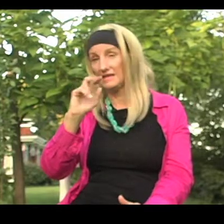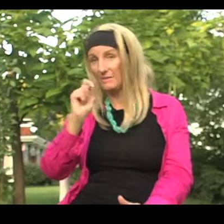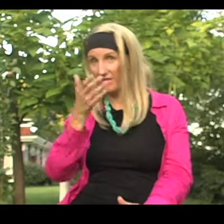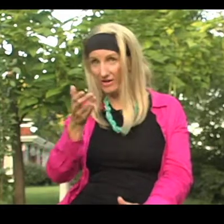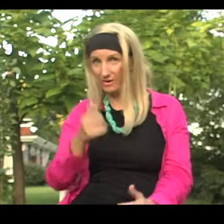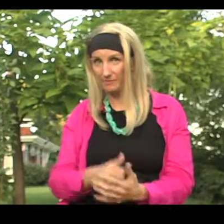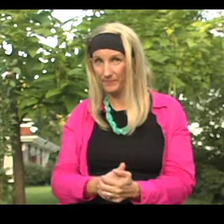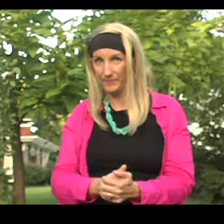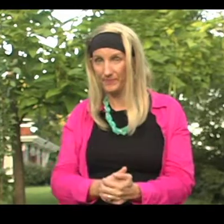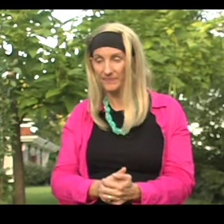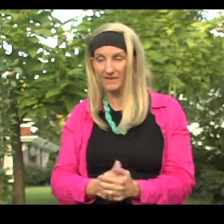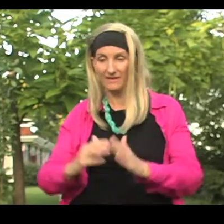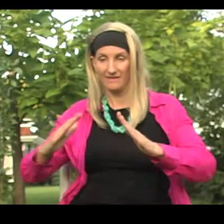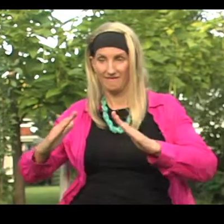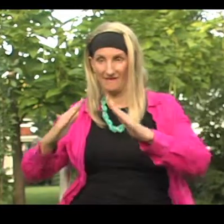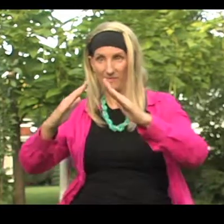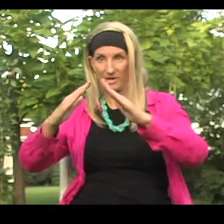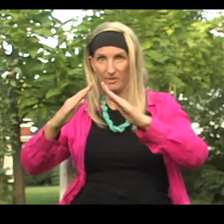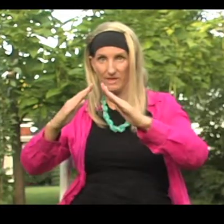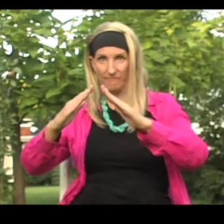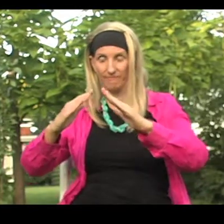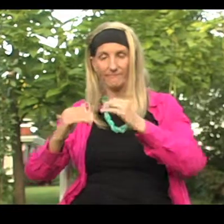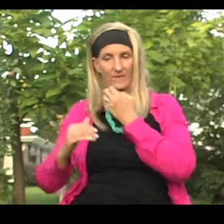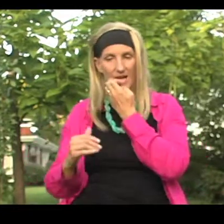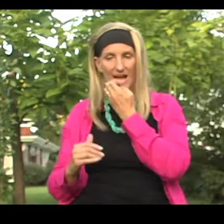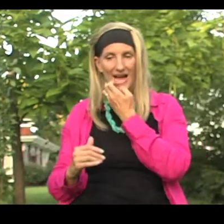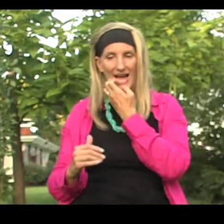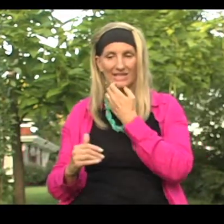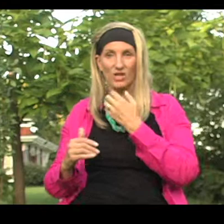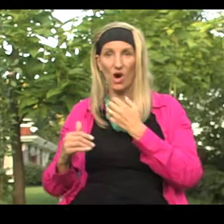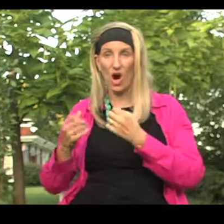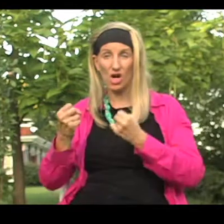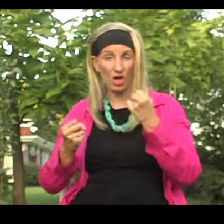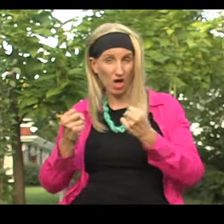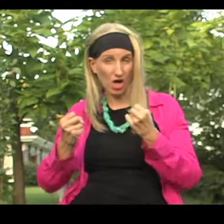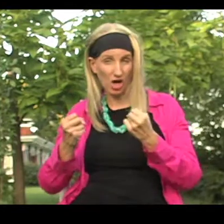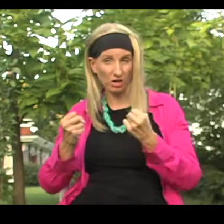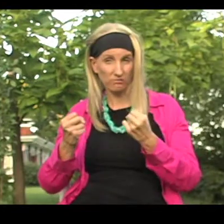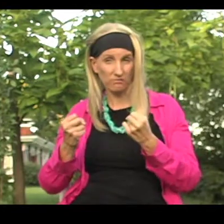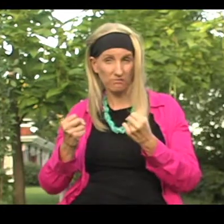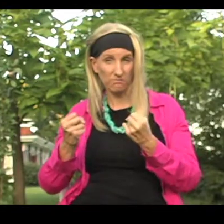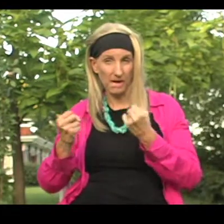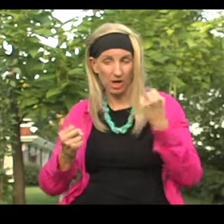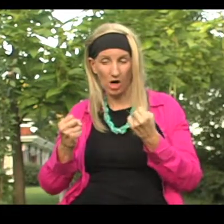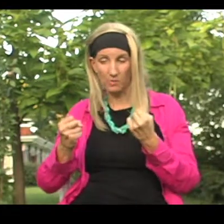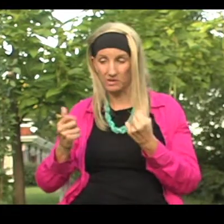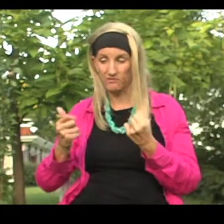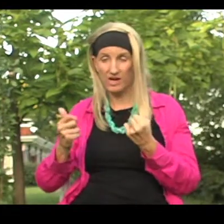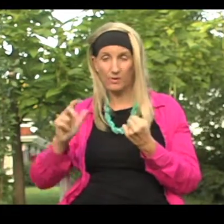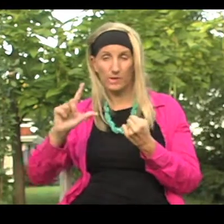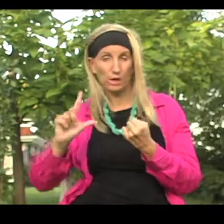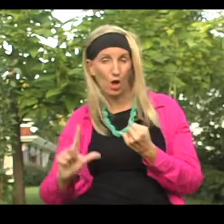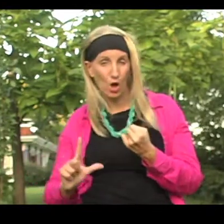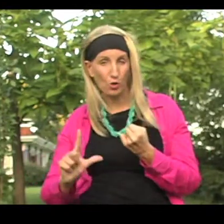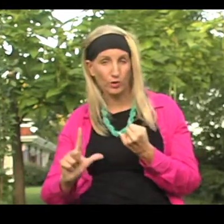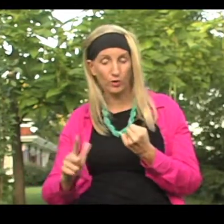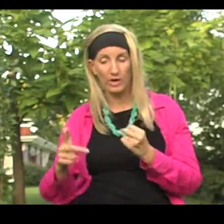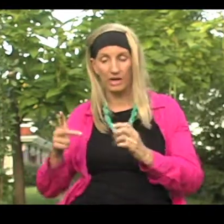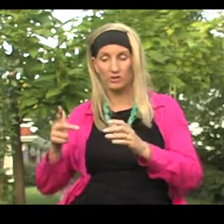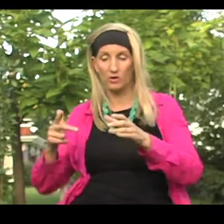cement there in a pyramid. So my car was very low to the ground. So when